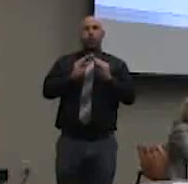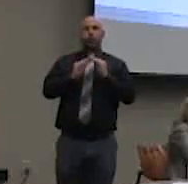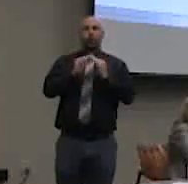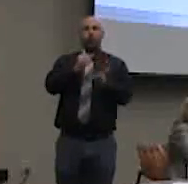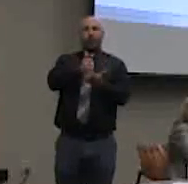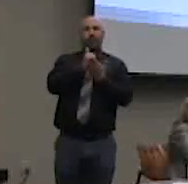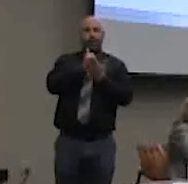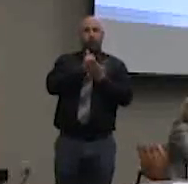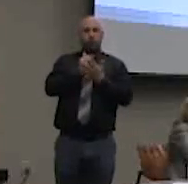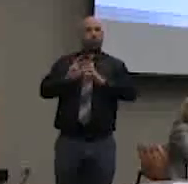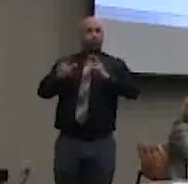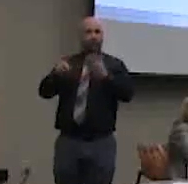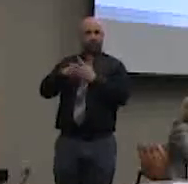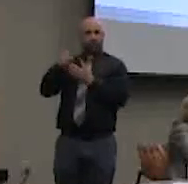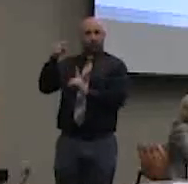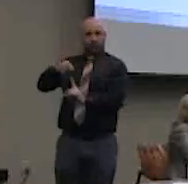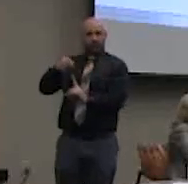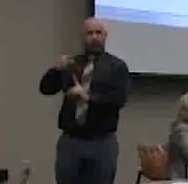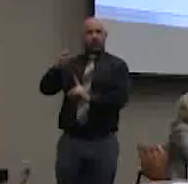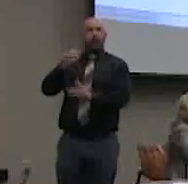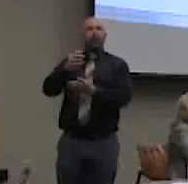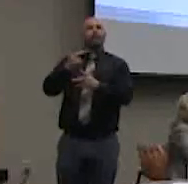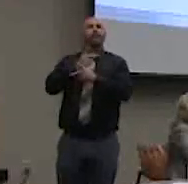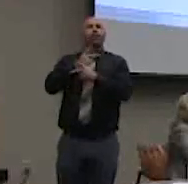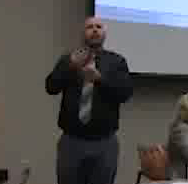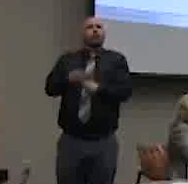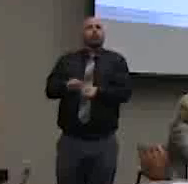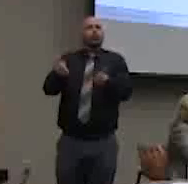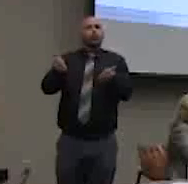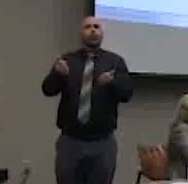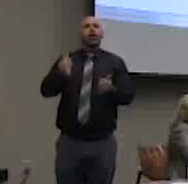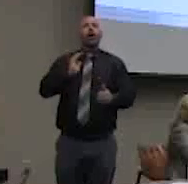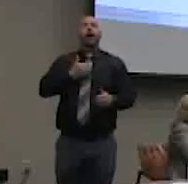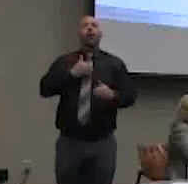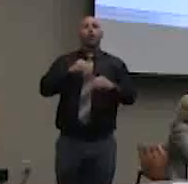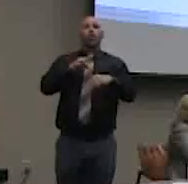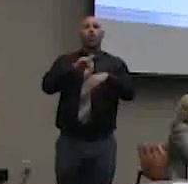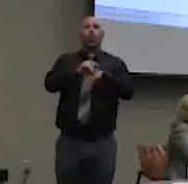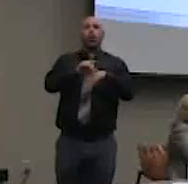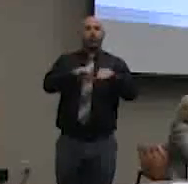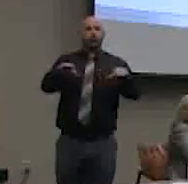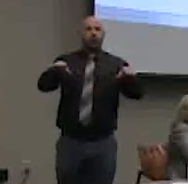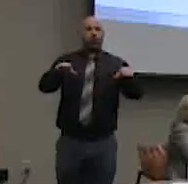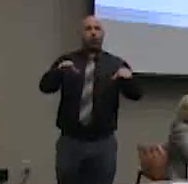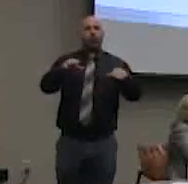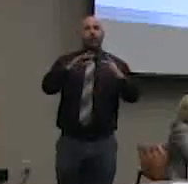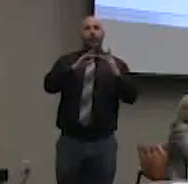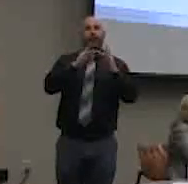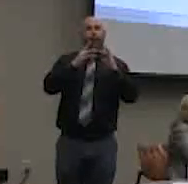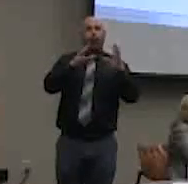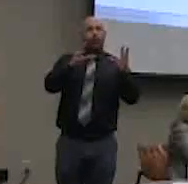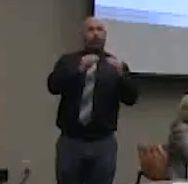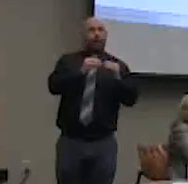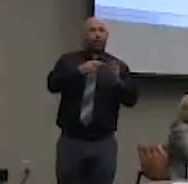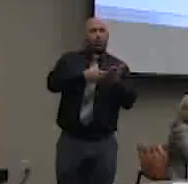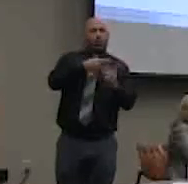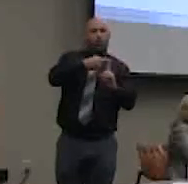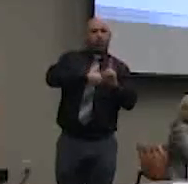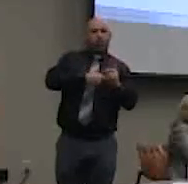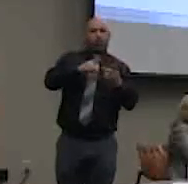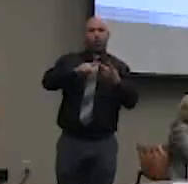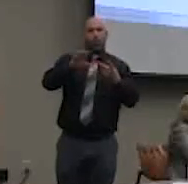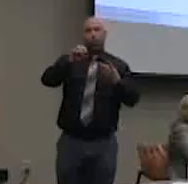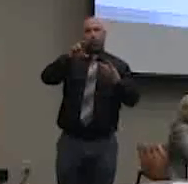find solutions. So we have our early childhood network that meets every month. We have a core team of Child Care Head